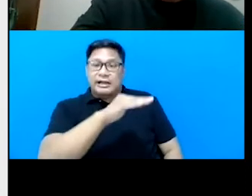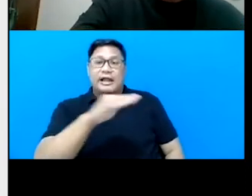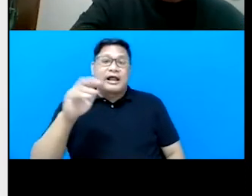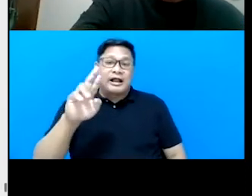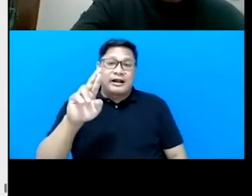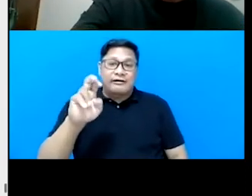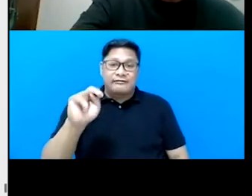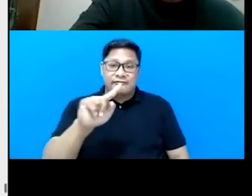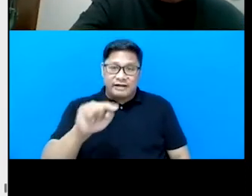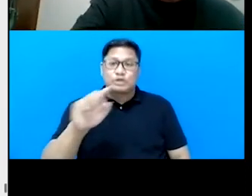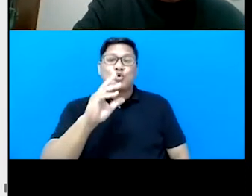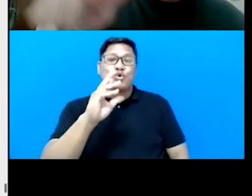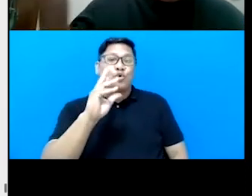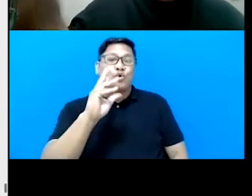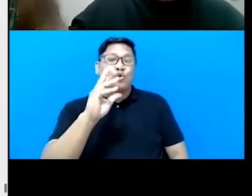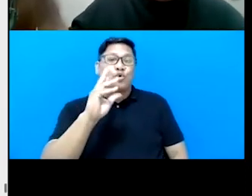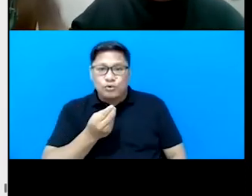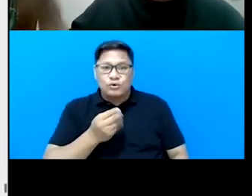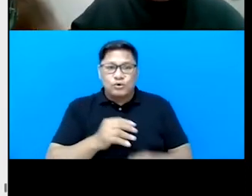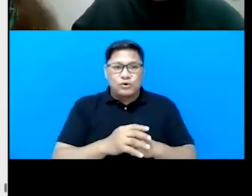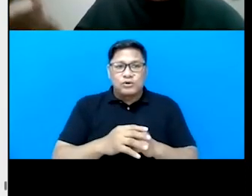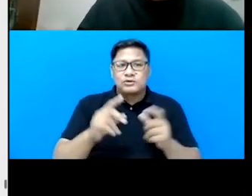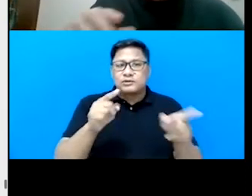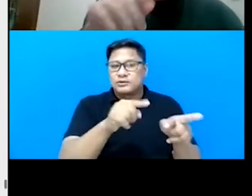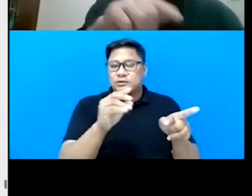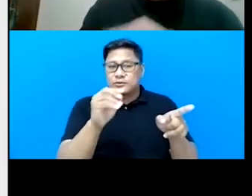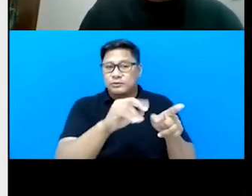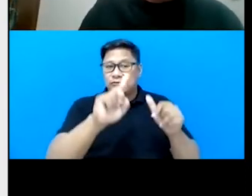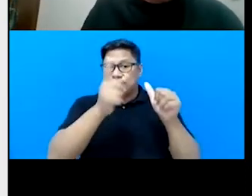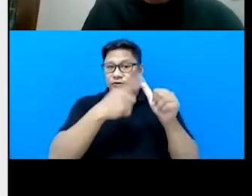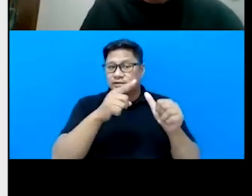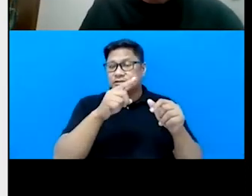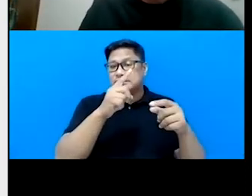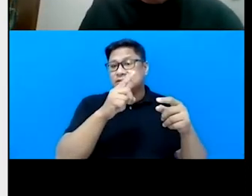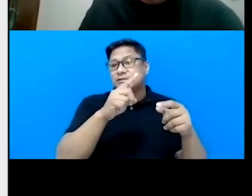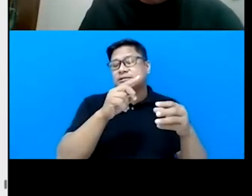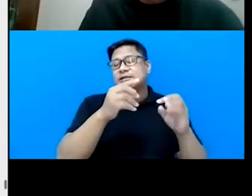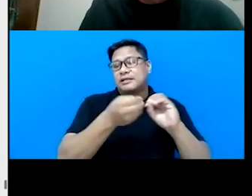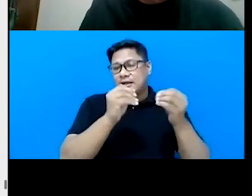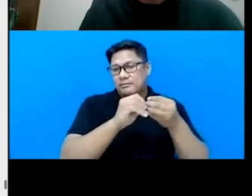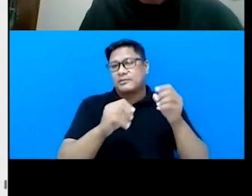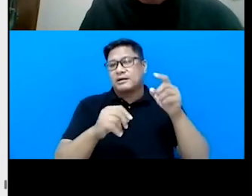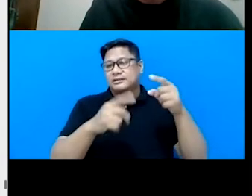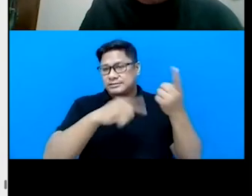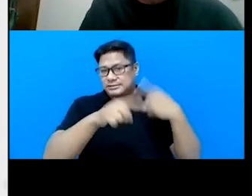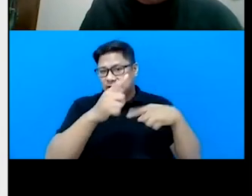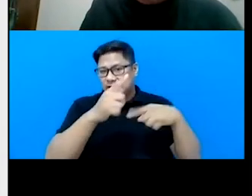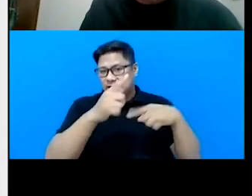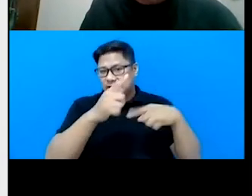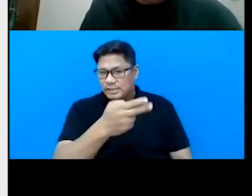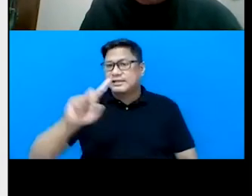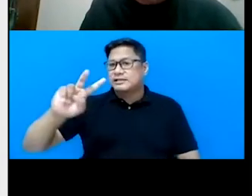rents, they would put the number 1 under the sign rents and the number 2 under the sign